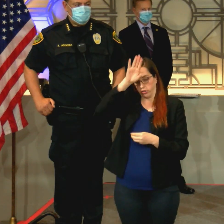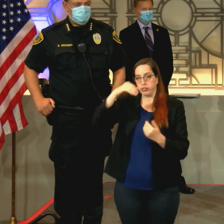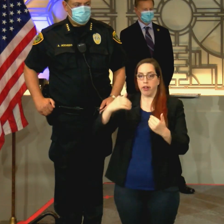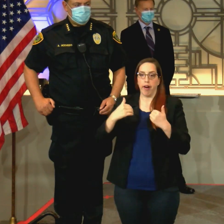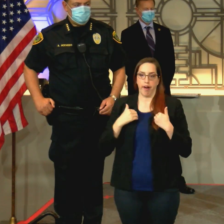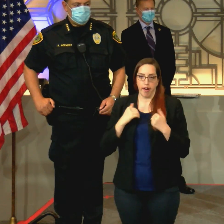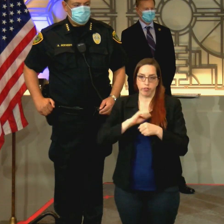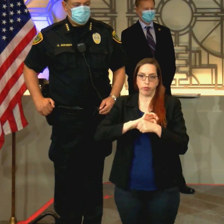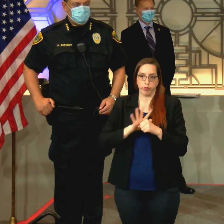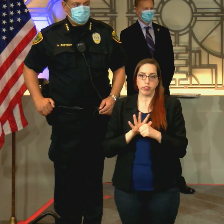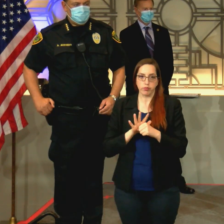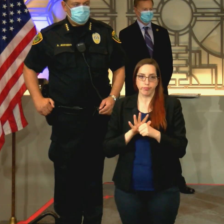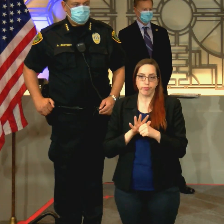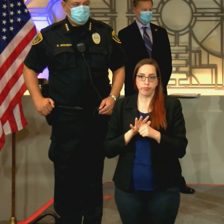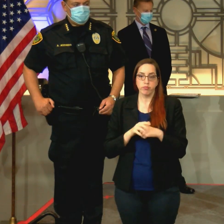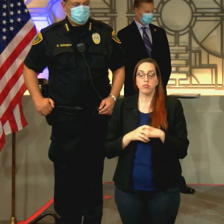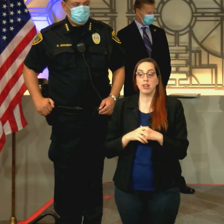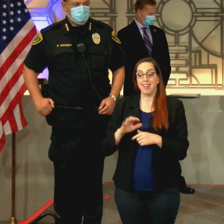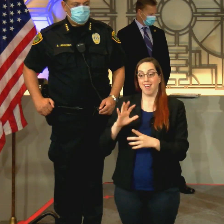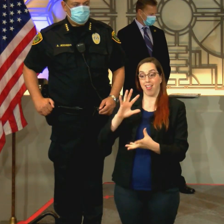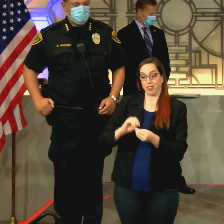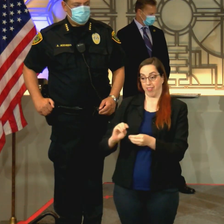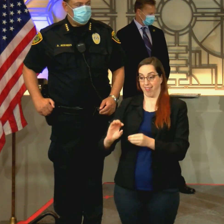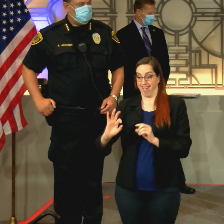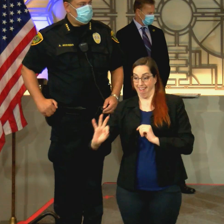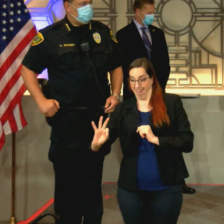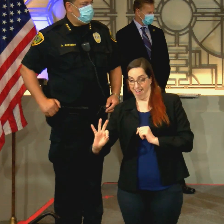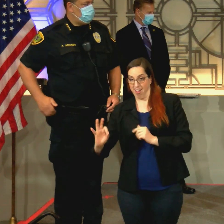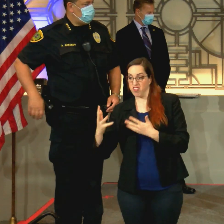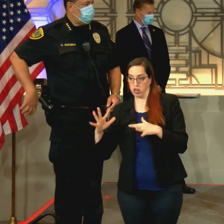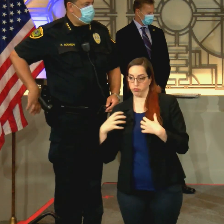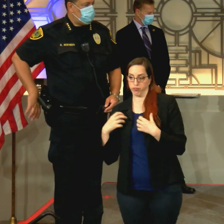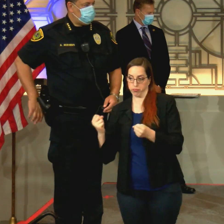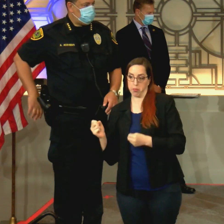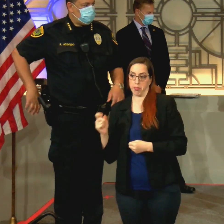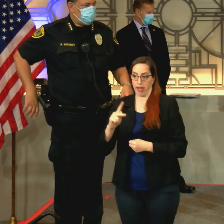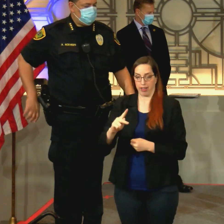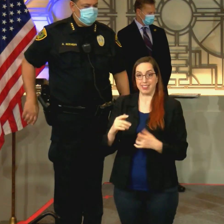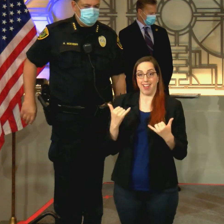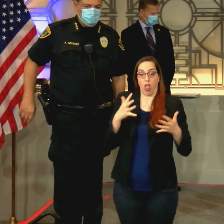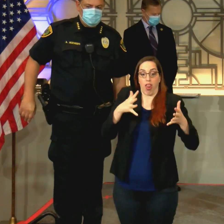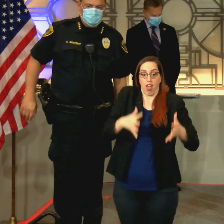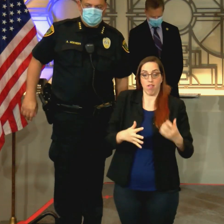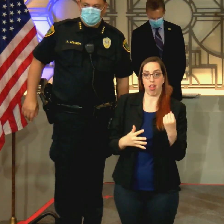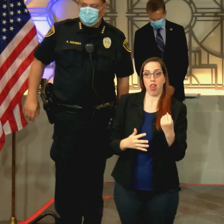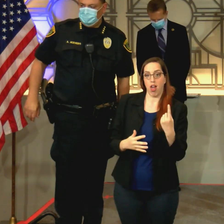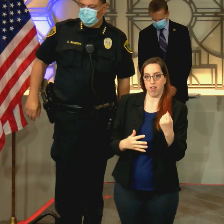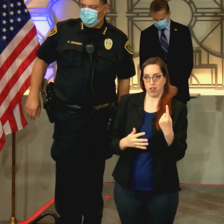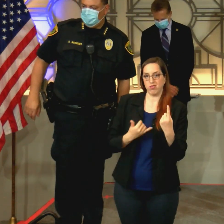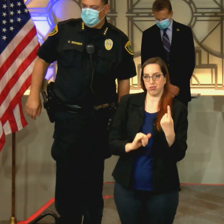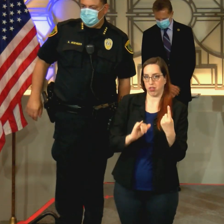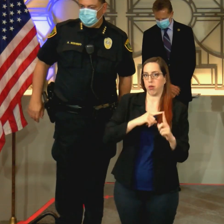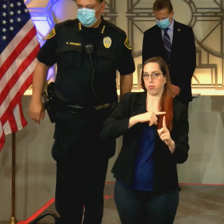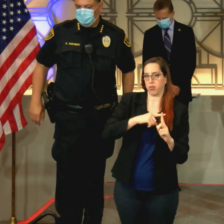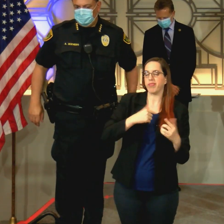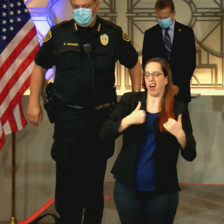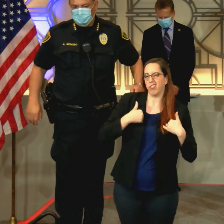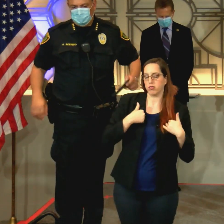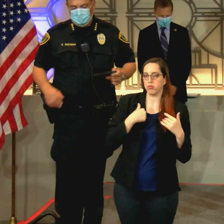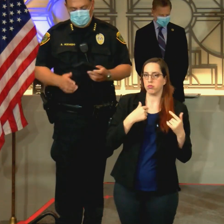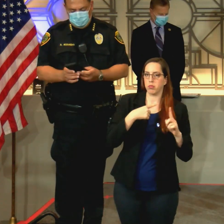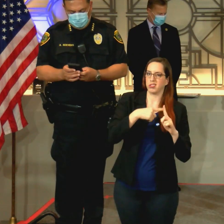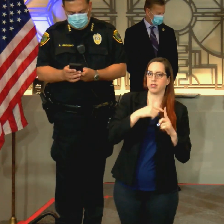for COVID-19. 9 of those have since come back, so we have 11 currently that are positive.